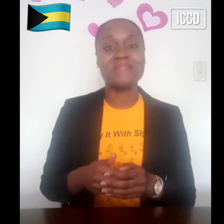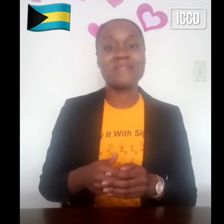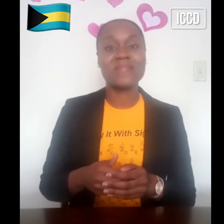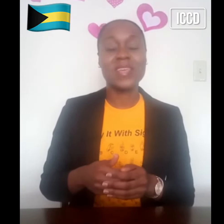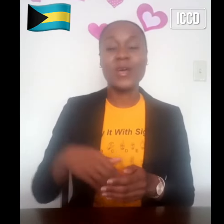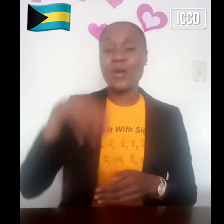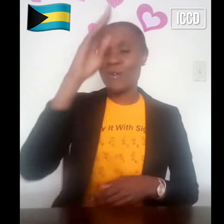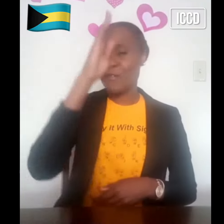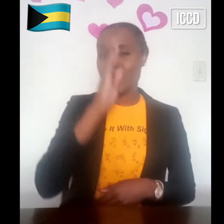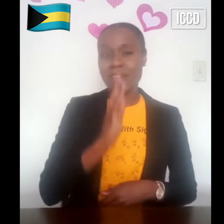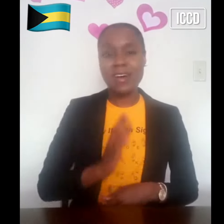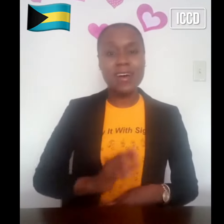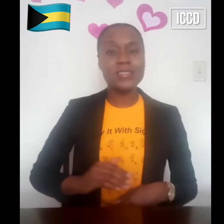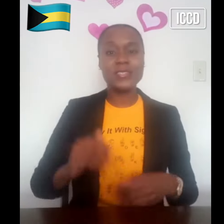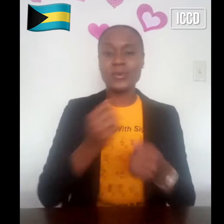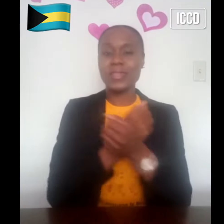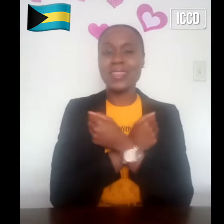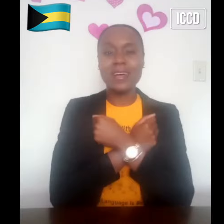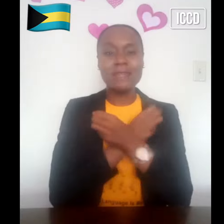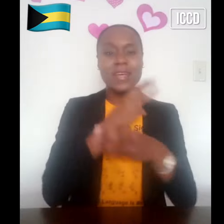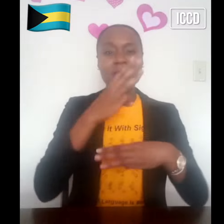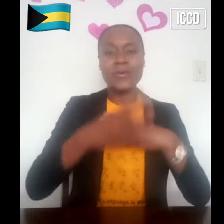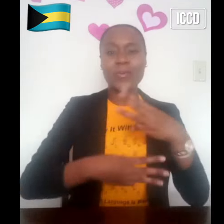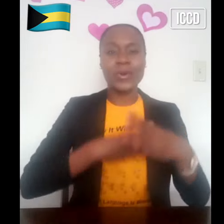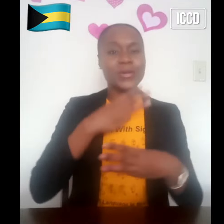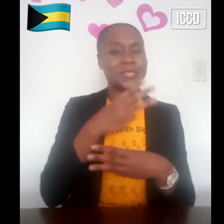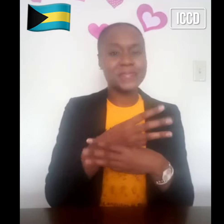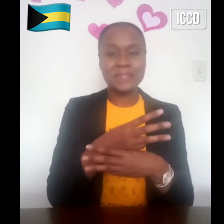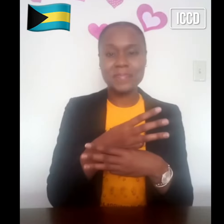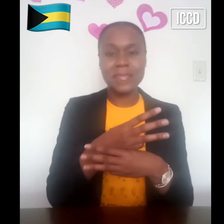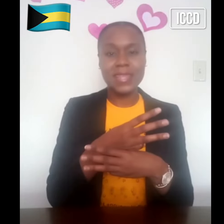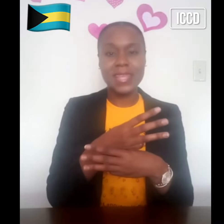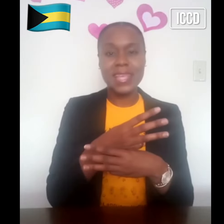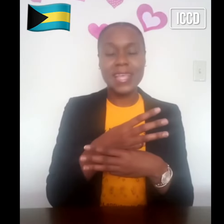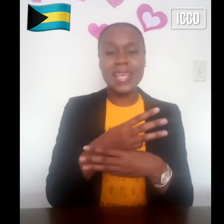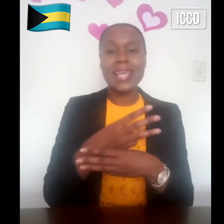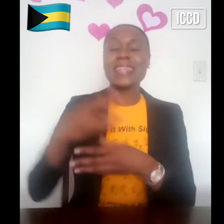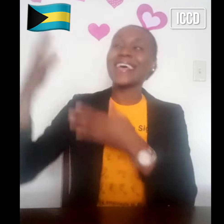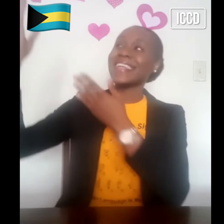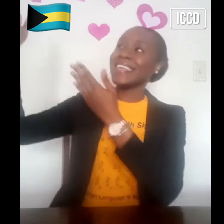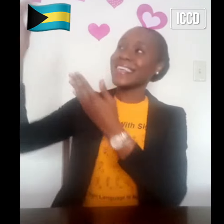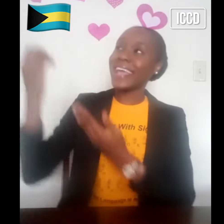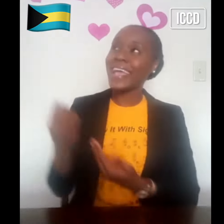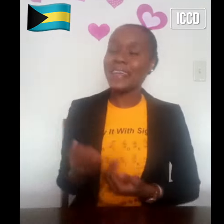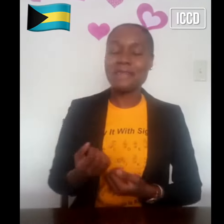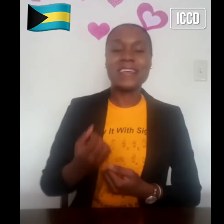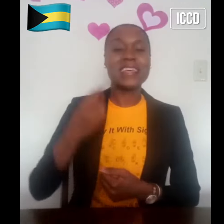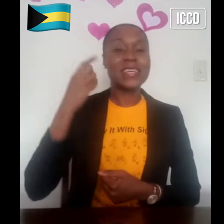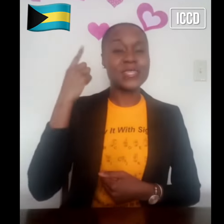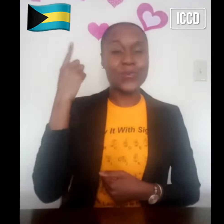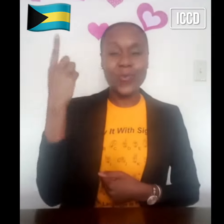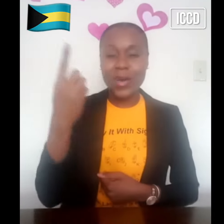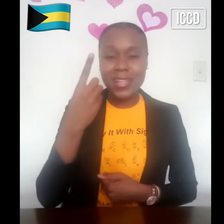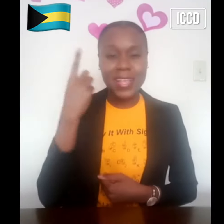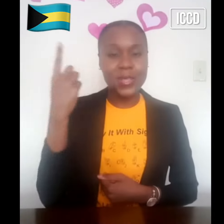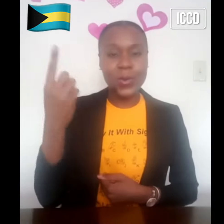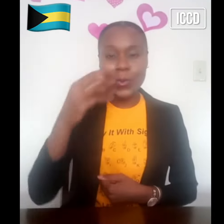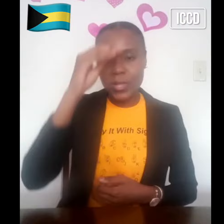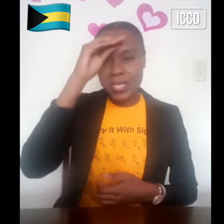For God so loved the world, that He gave His one and only